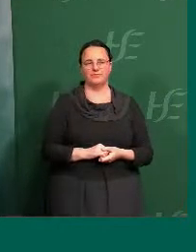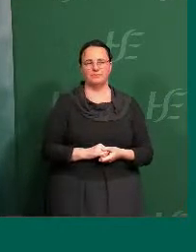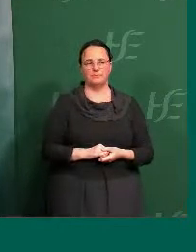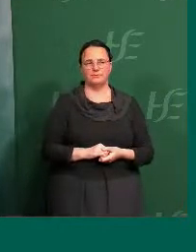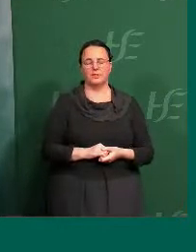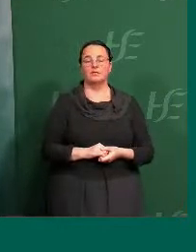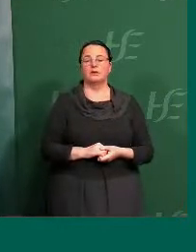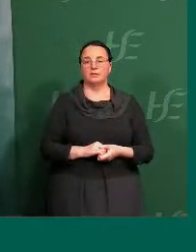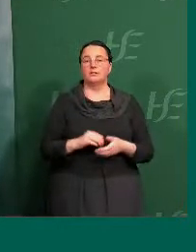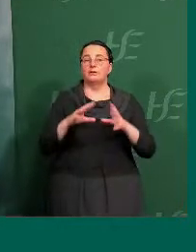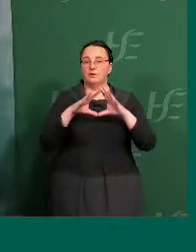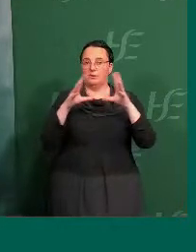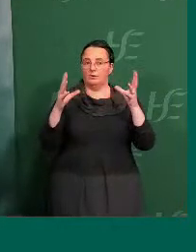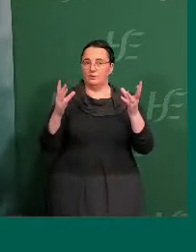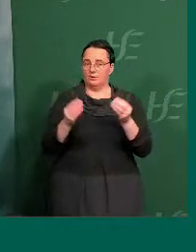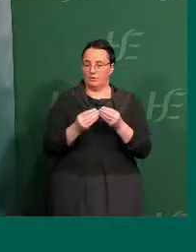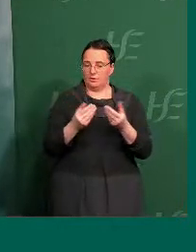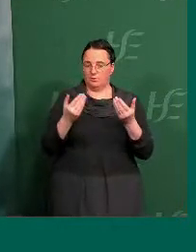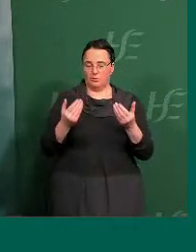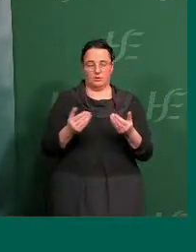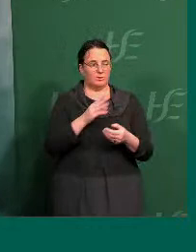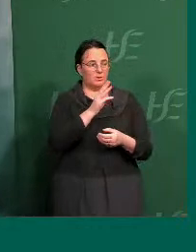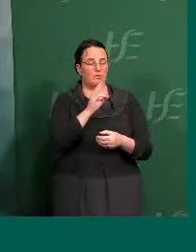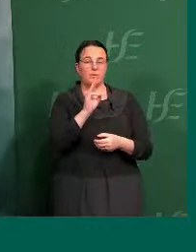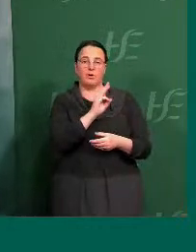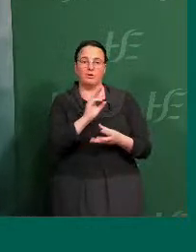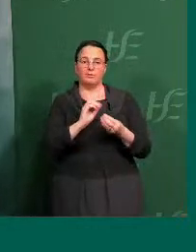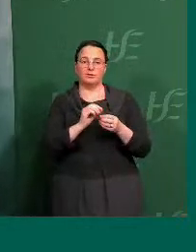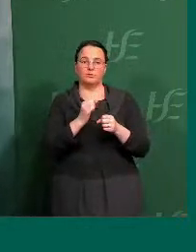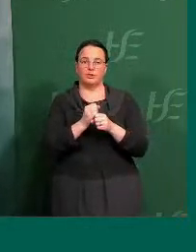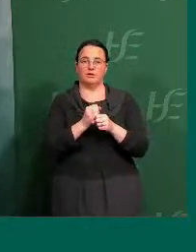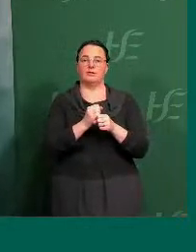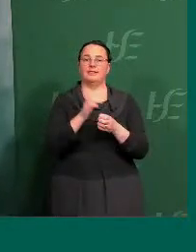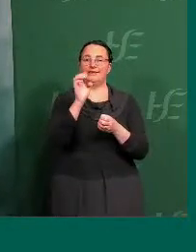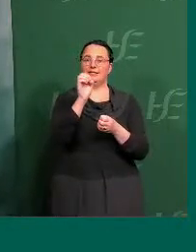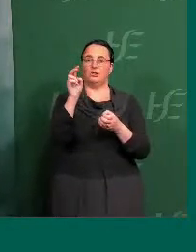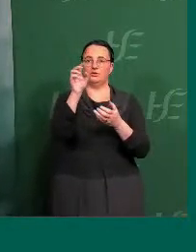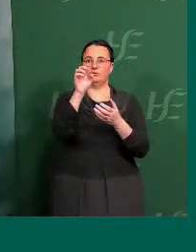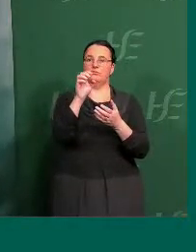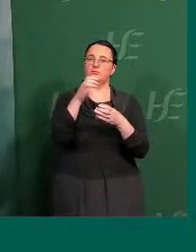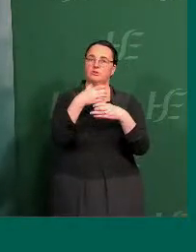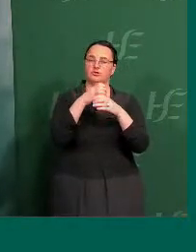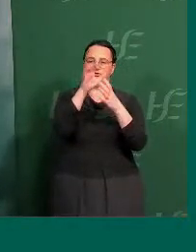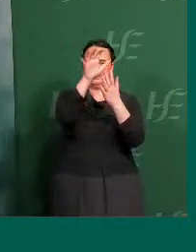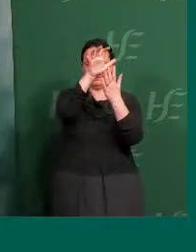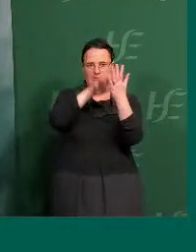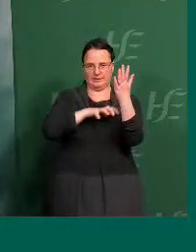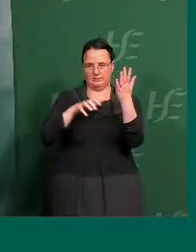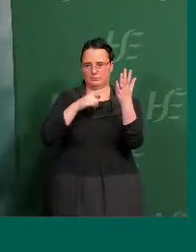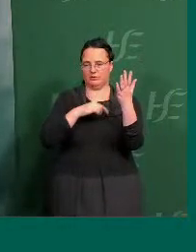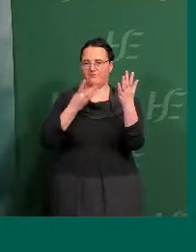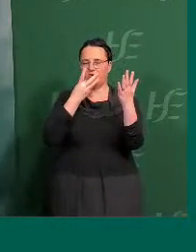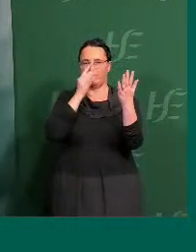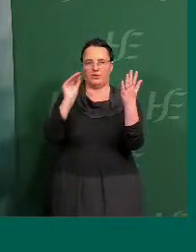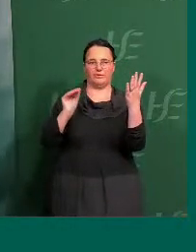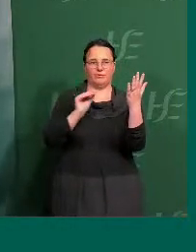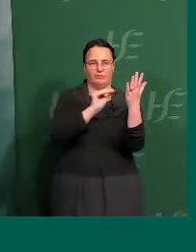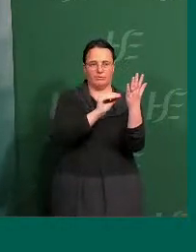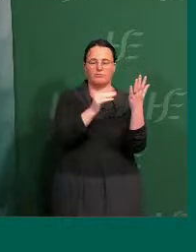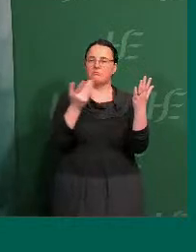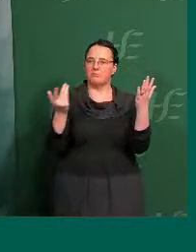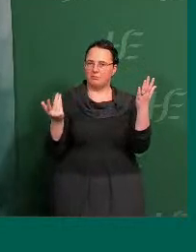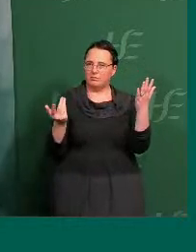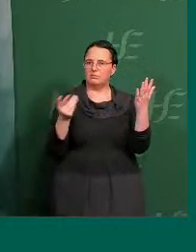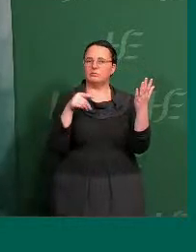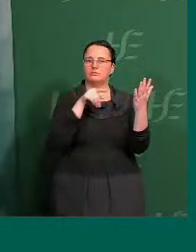Just in overall, I suppose, where we're at, Paul referred to our fourth in the EU, despite probably starting later in relation to when people receive their relative